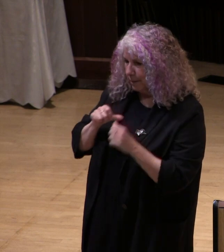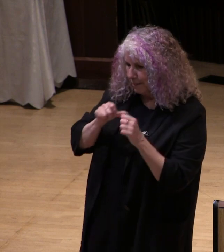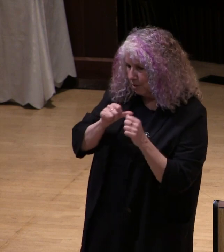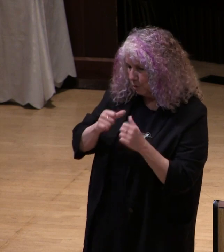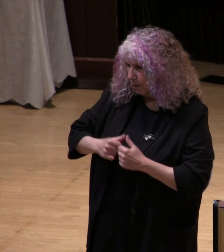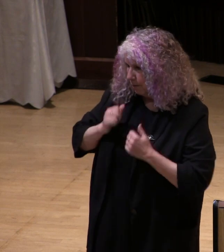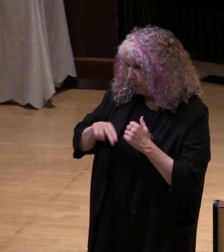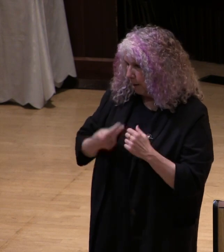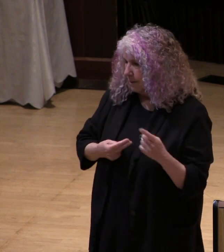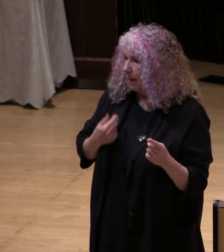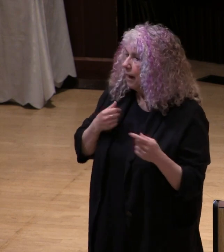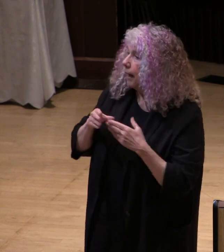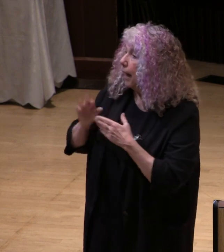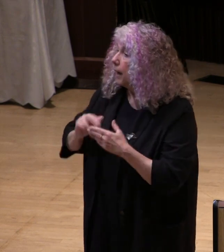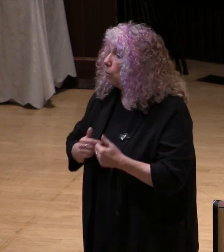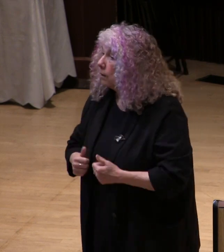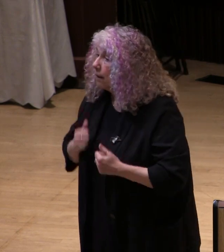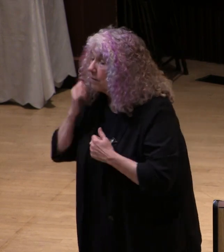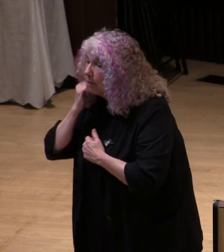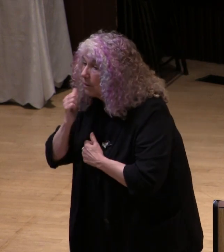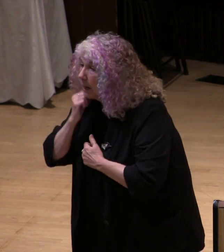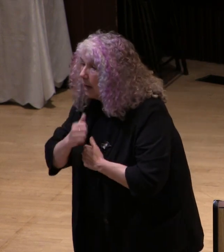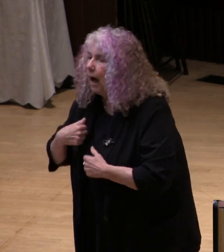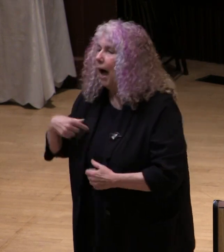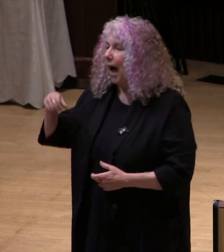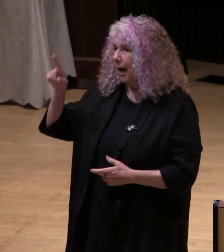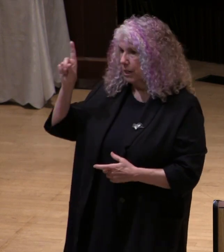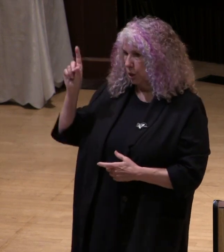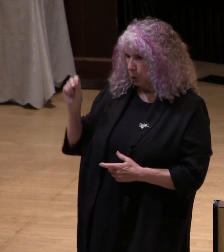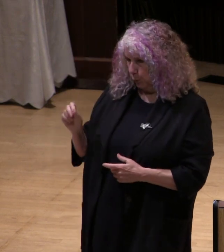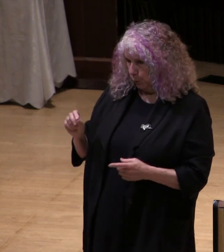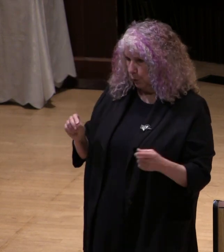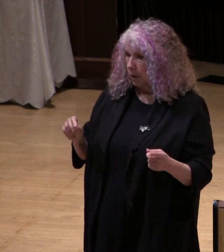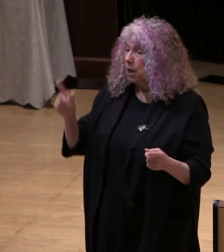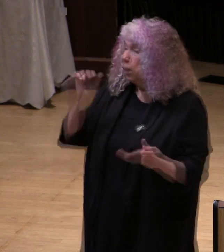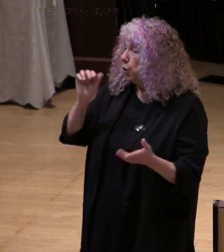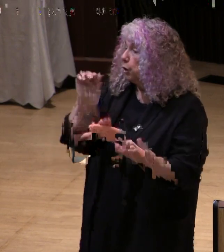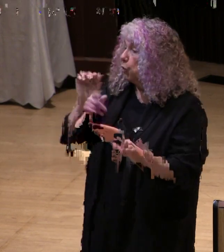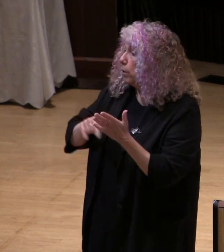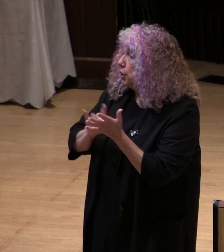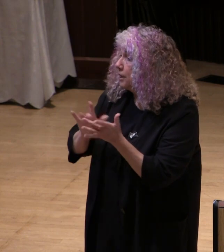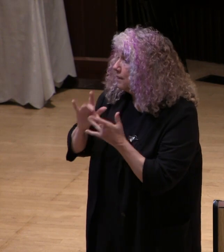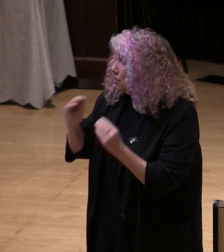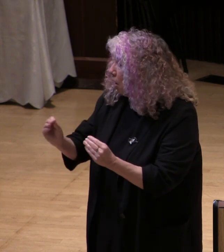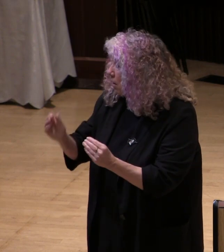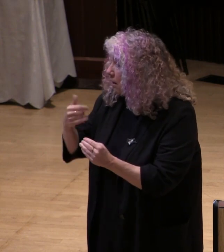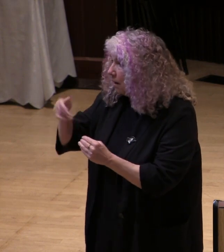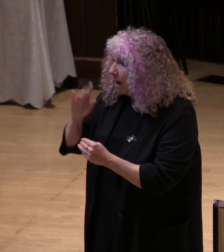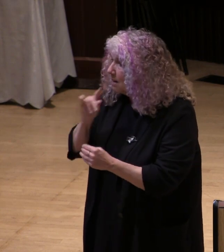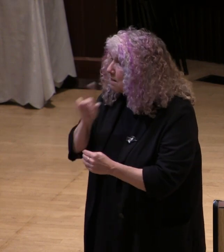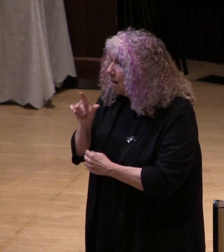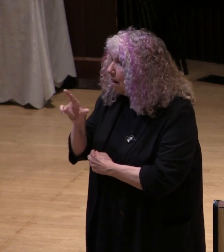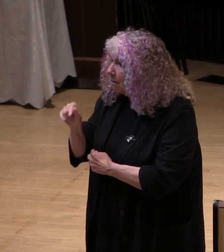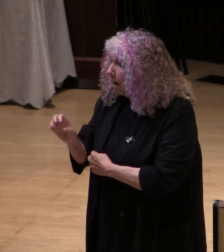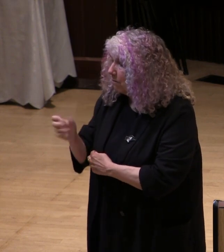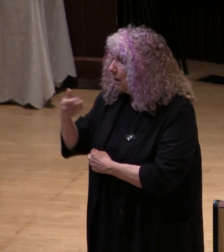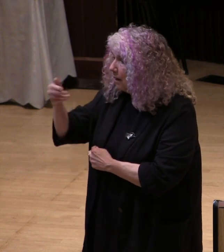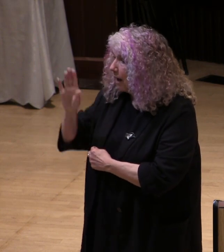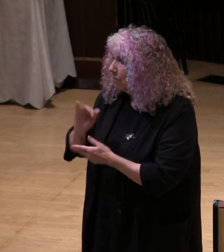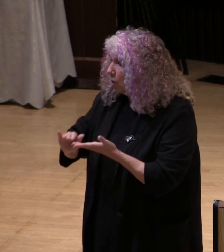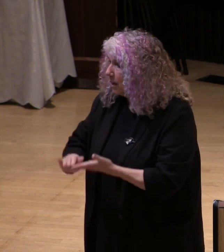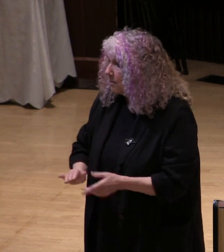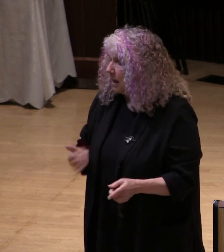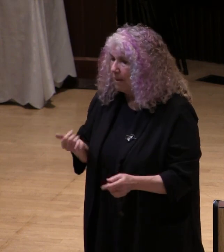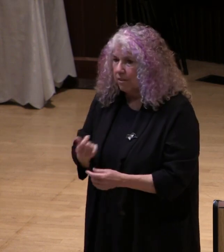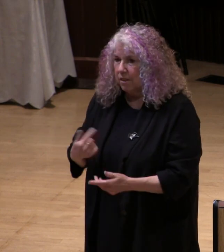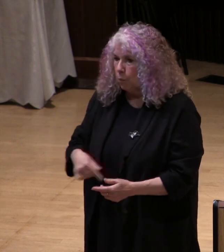continues to live in us and guide our lives every day? Do you believe what Jesus taught, that God is love, and that God